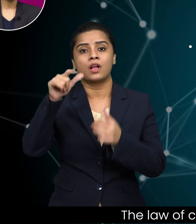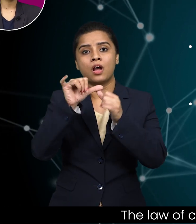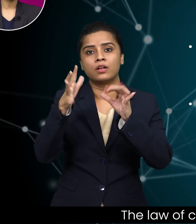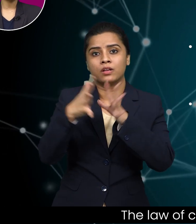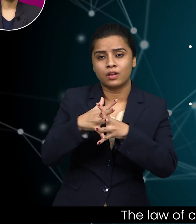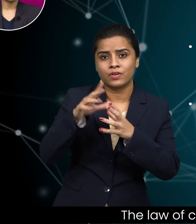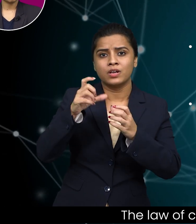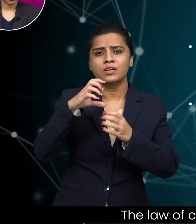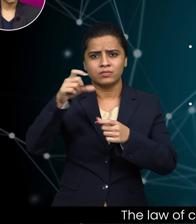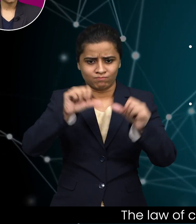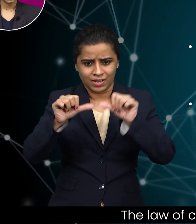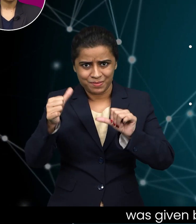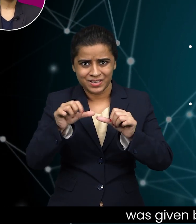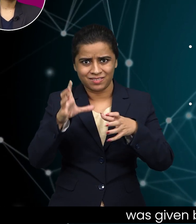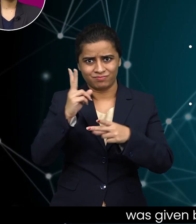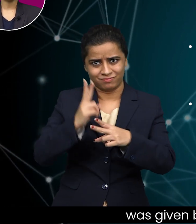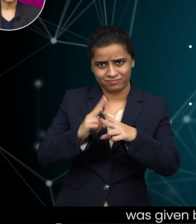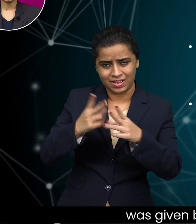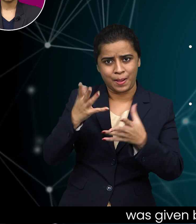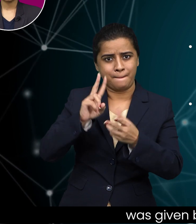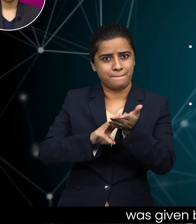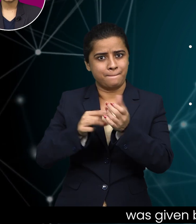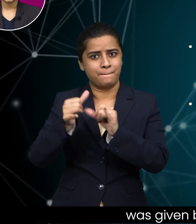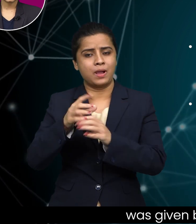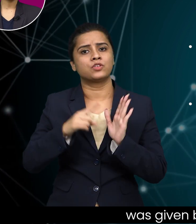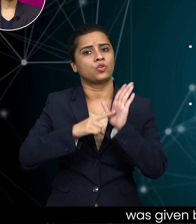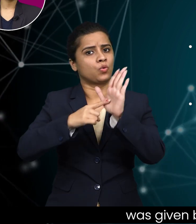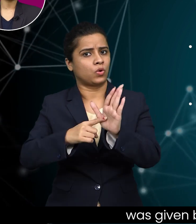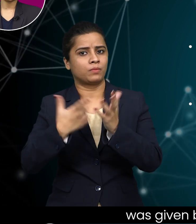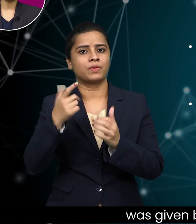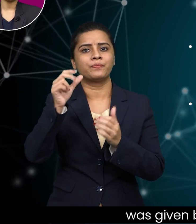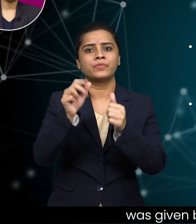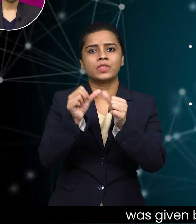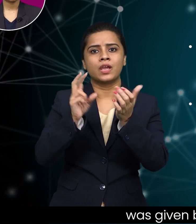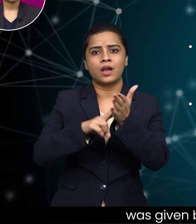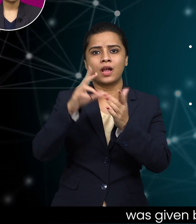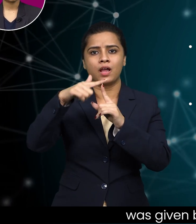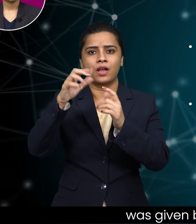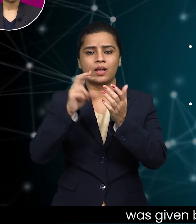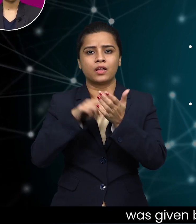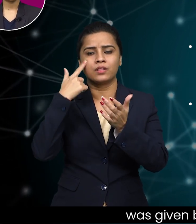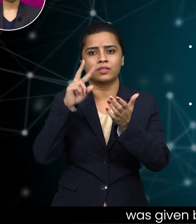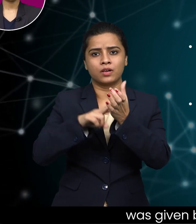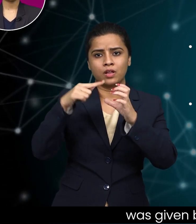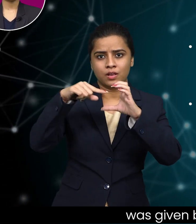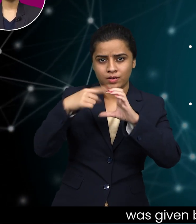The law of conservation of mass was given by Antoine Lavoisier.